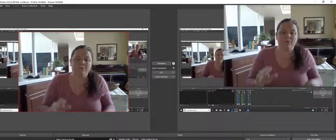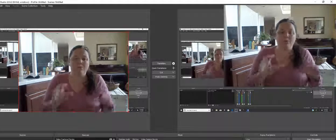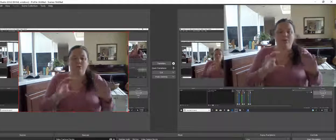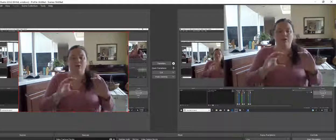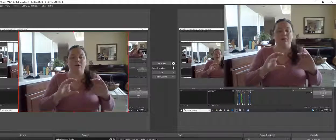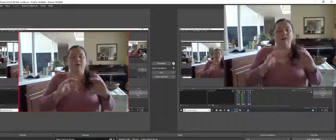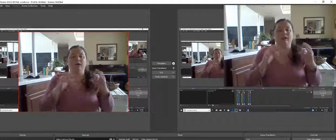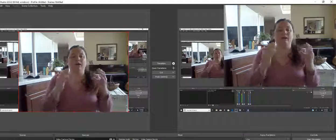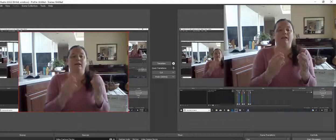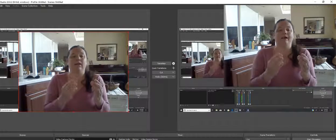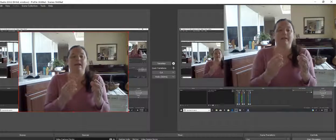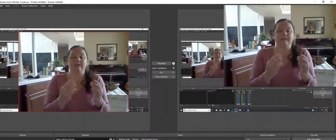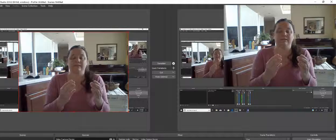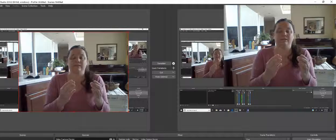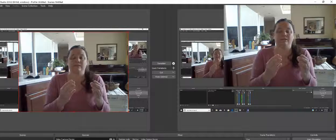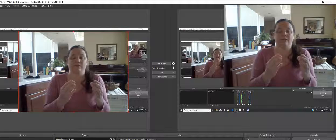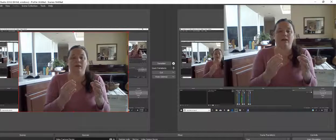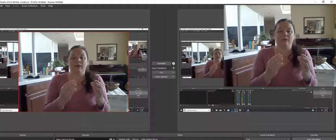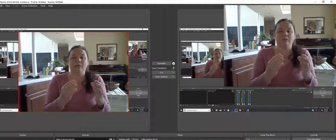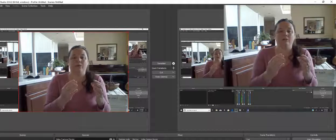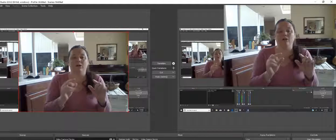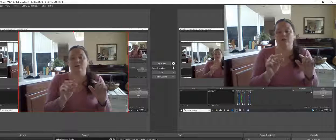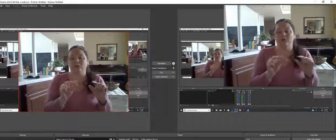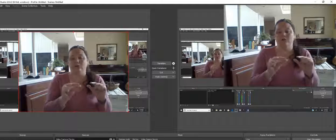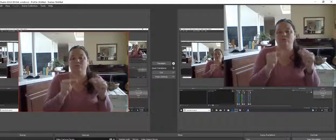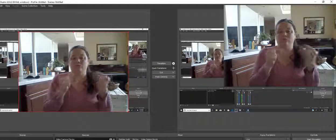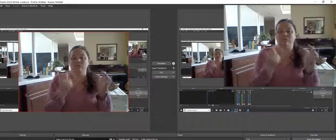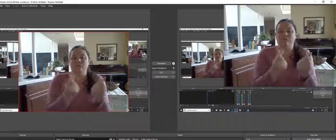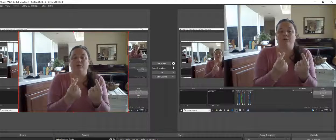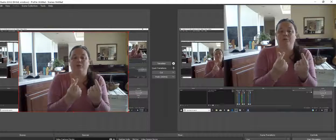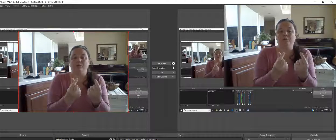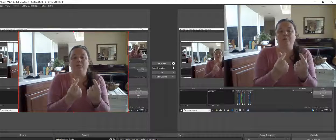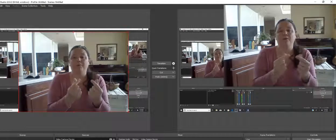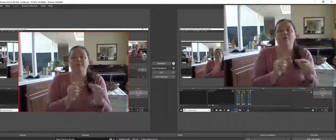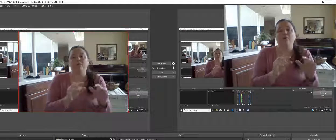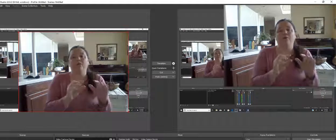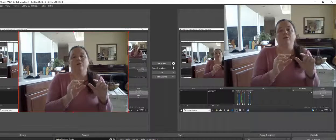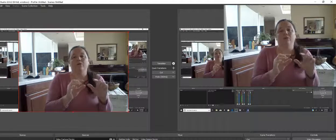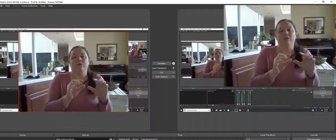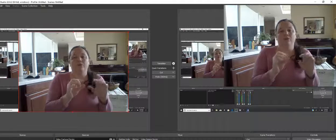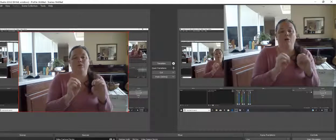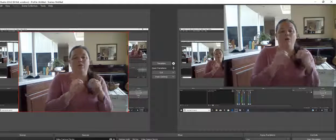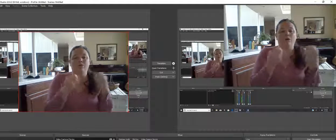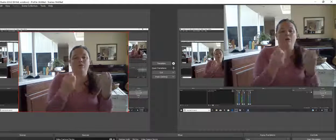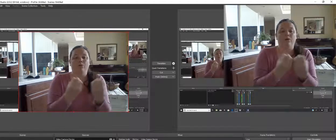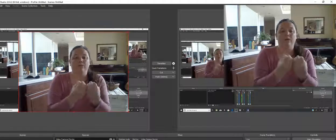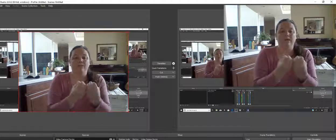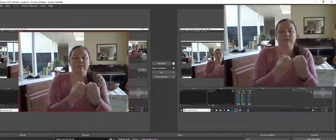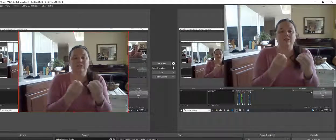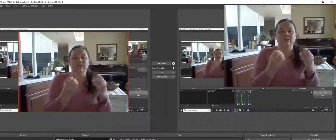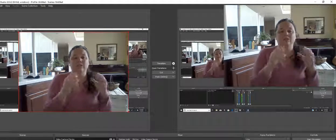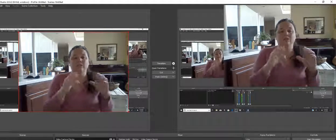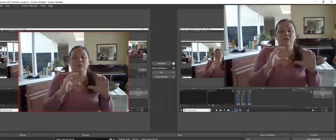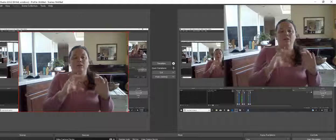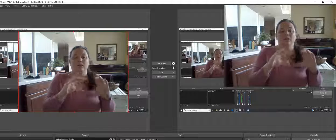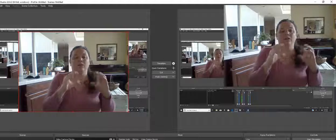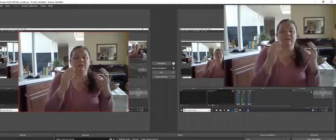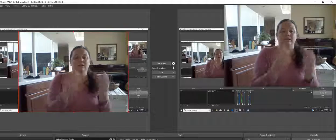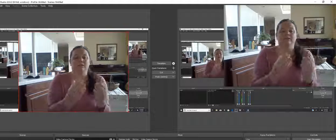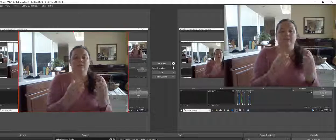Remember the word class. Okay. You can also do G for group, or you can do O for